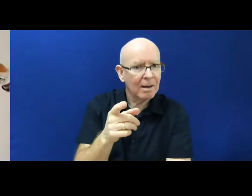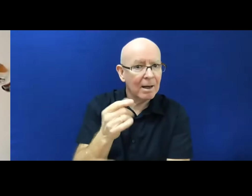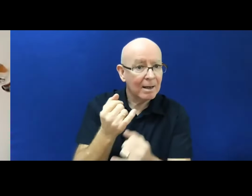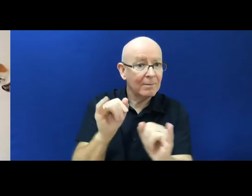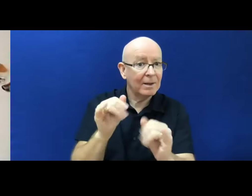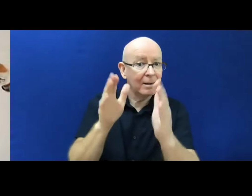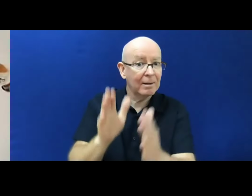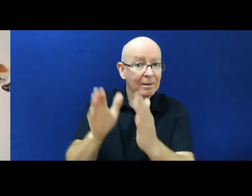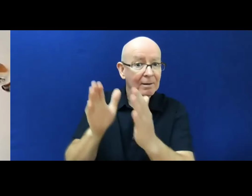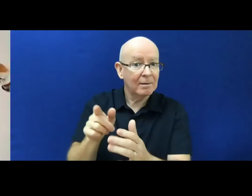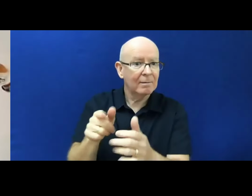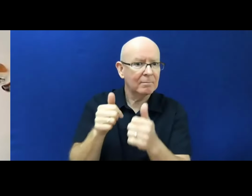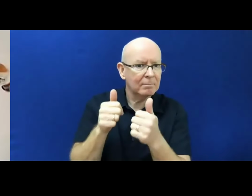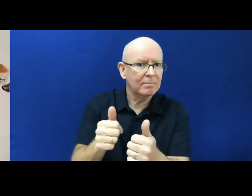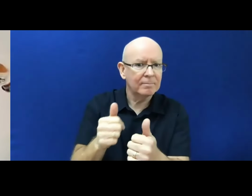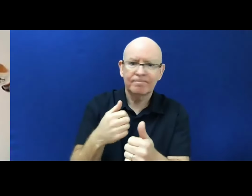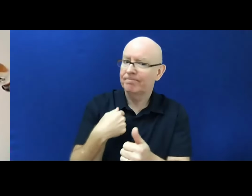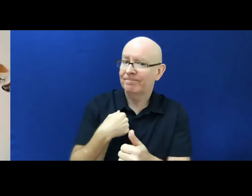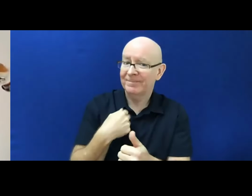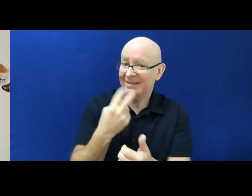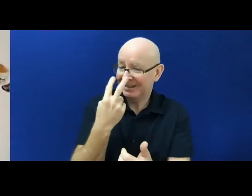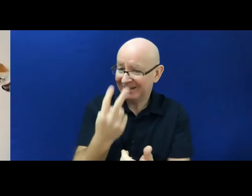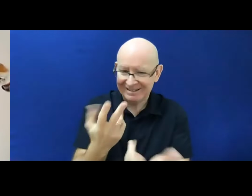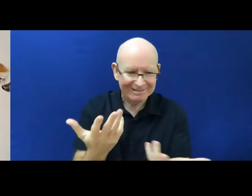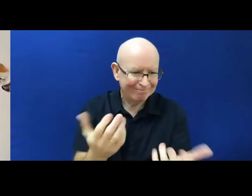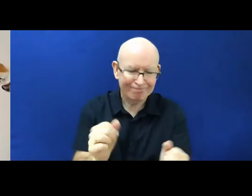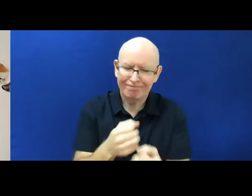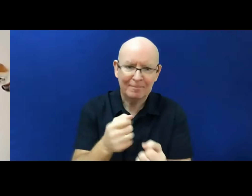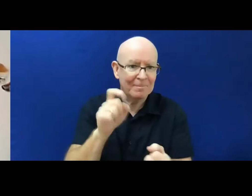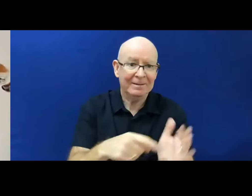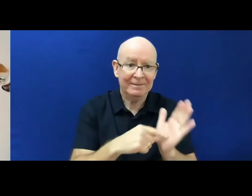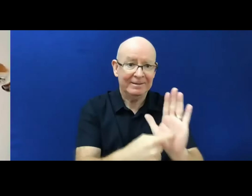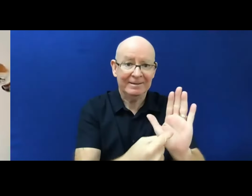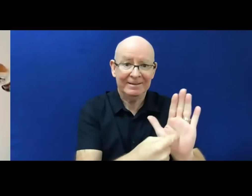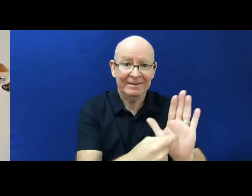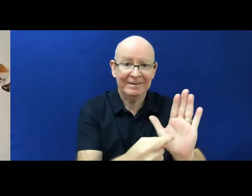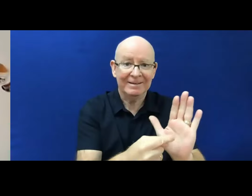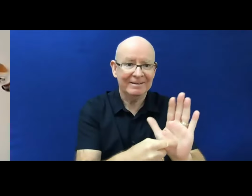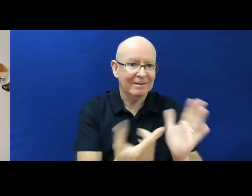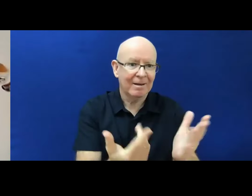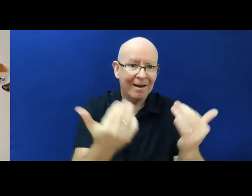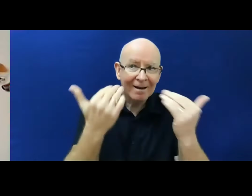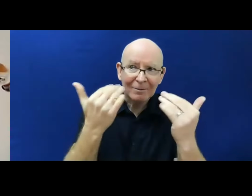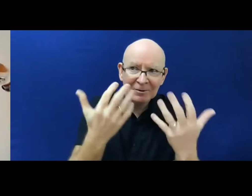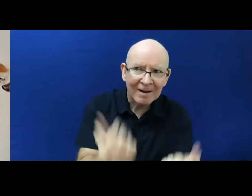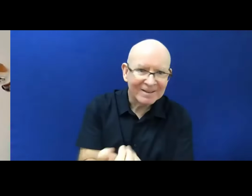on how to get there. So we can then guide member states in this right direction.